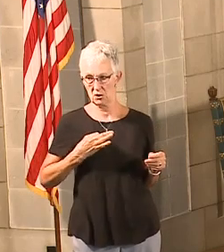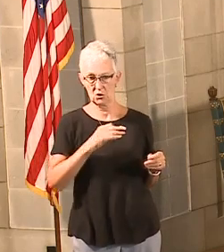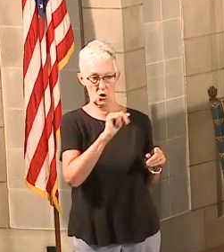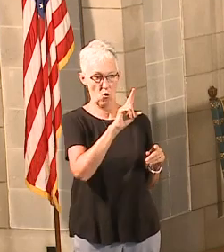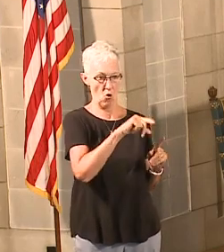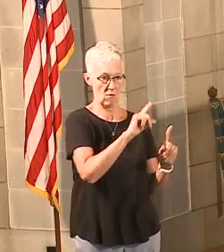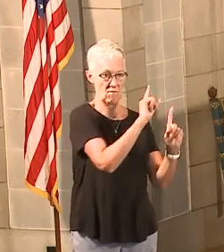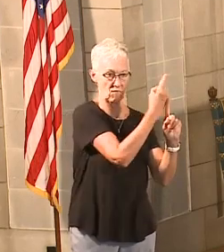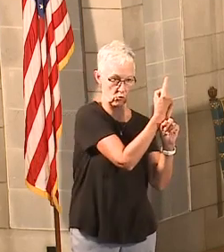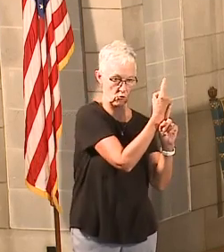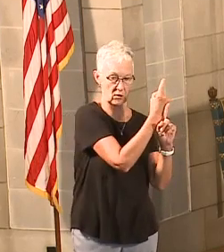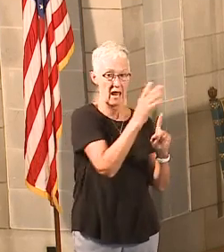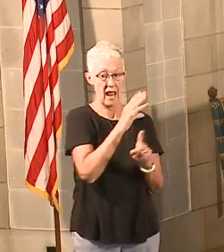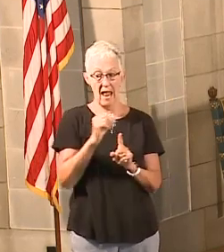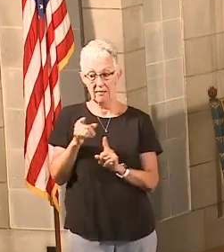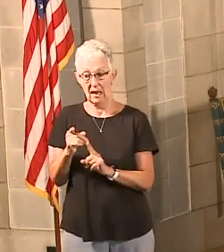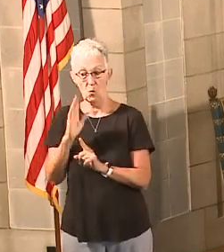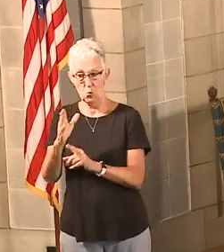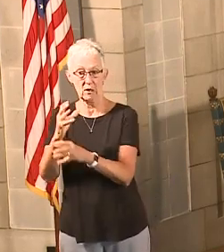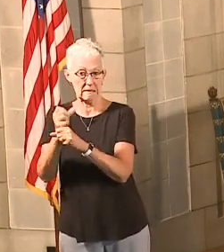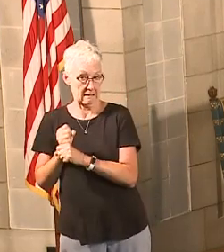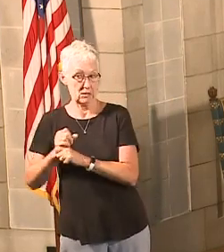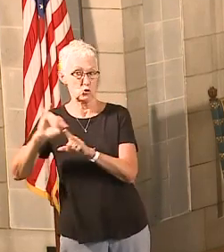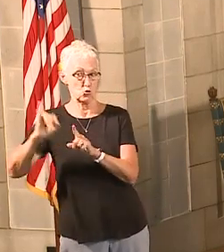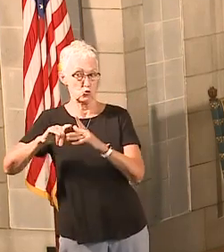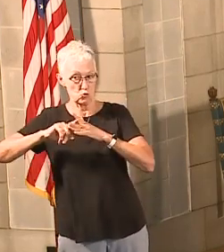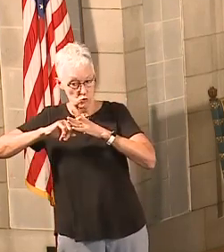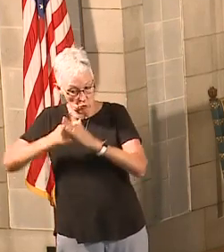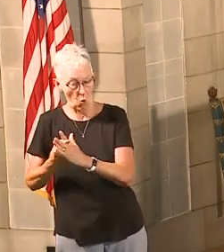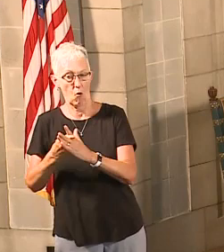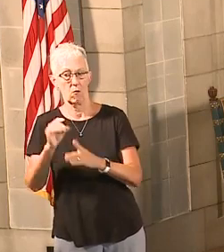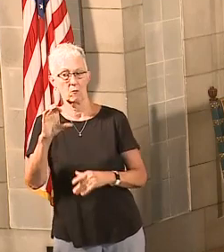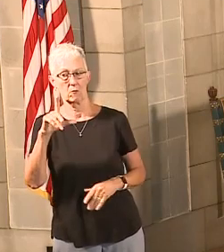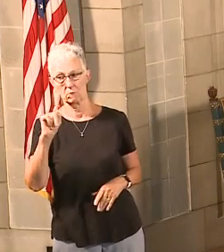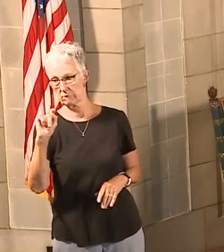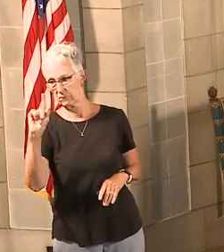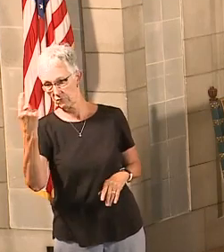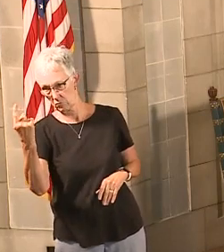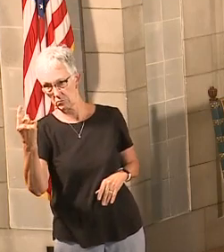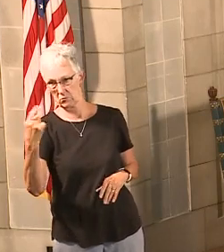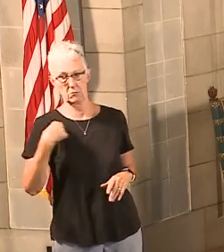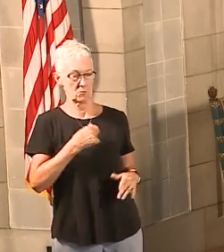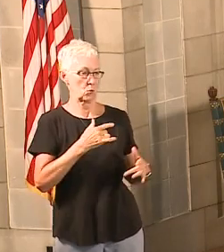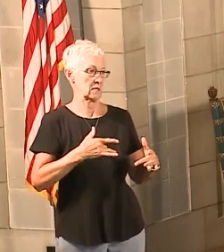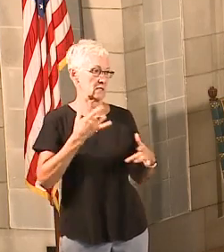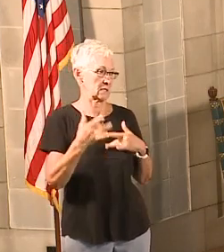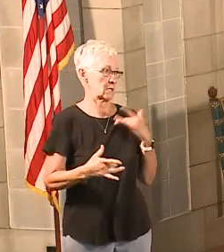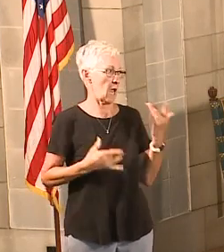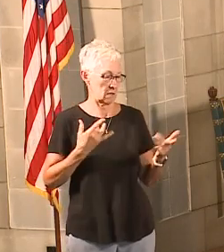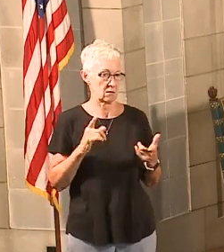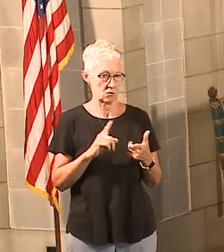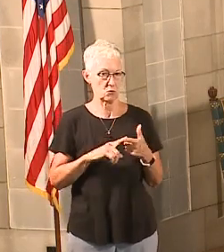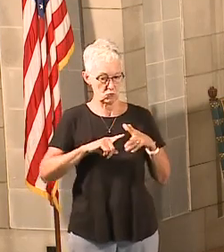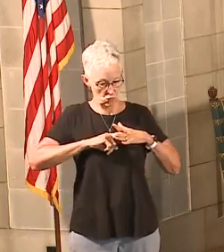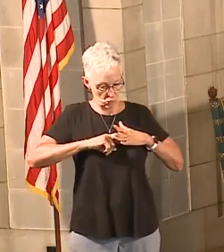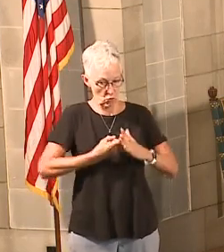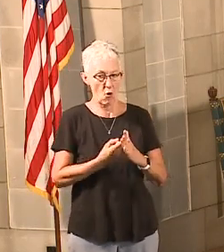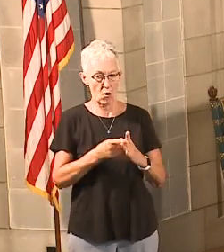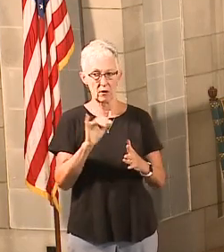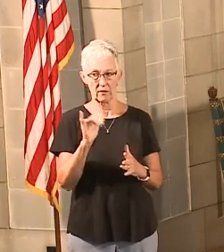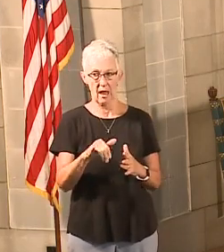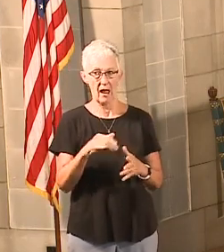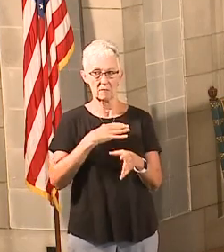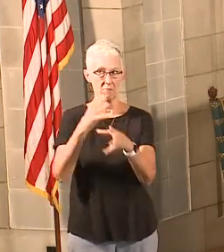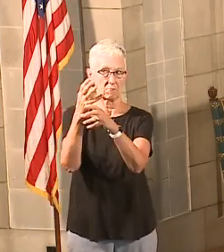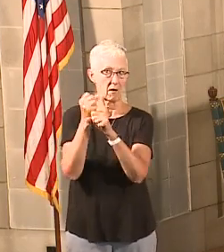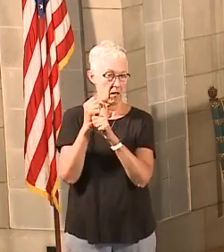1st, 2020. And we are very excited to be able to launch the Medicaid expansion piece. Again, we